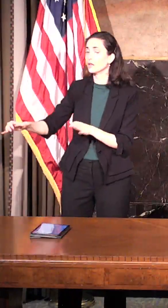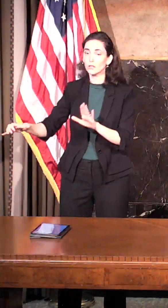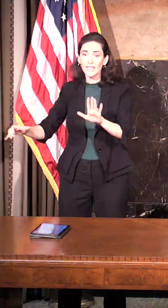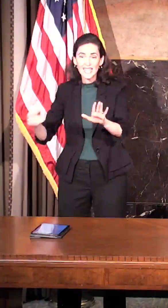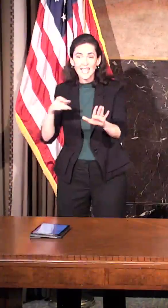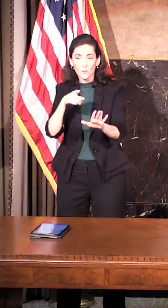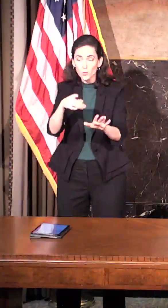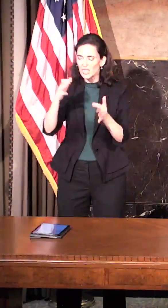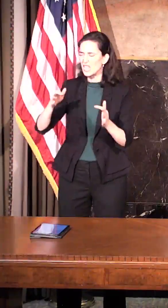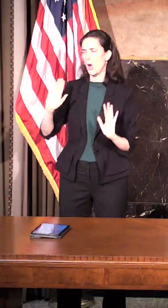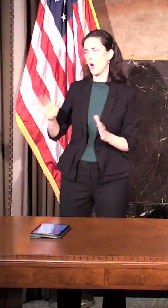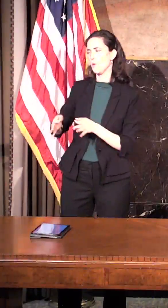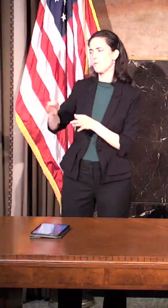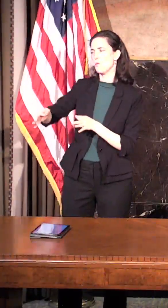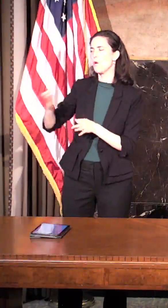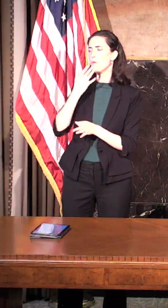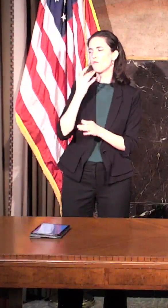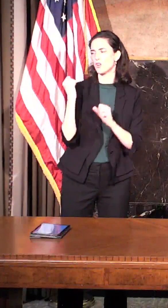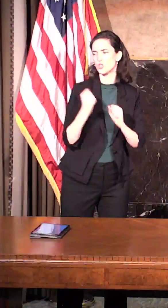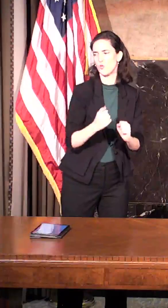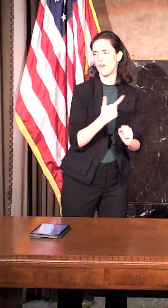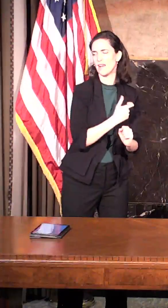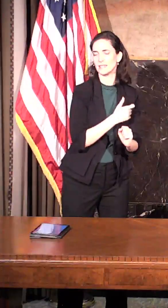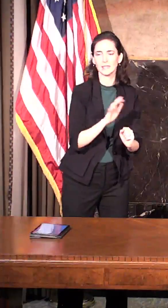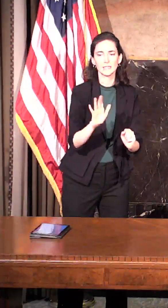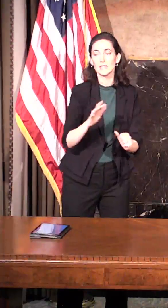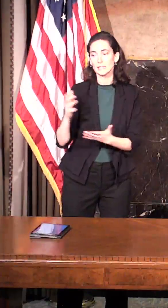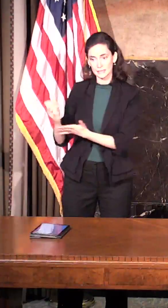life. So don't pass up the opportunity.